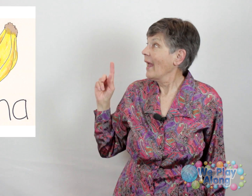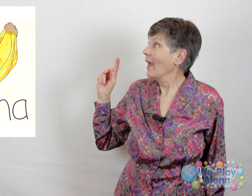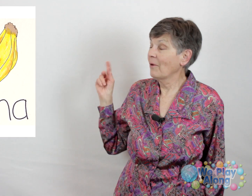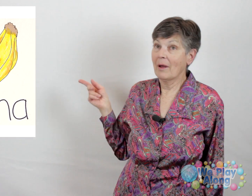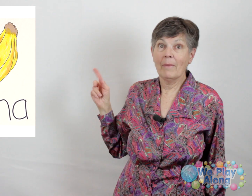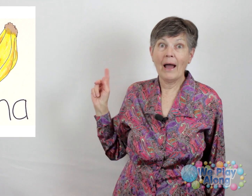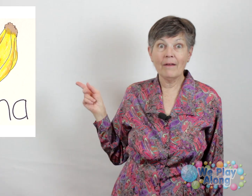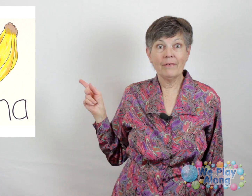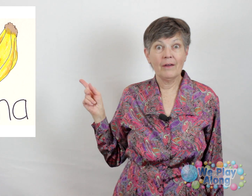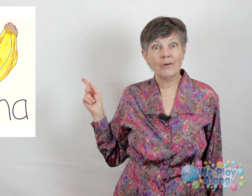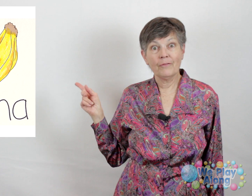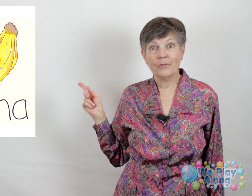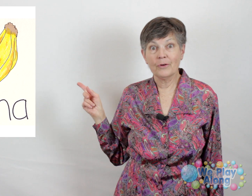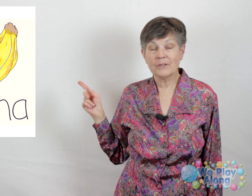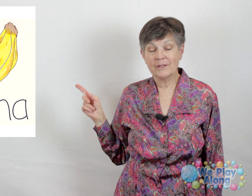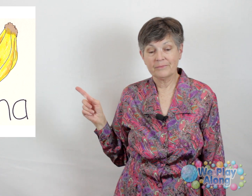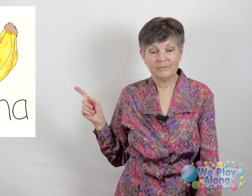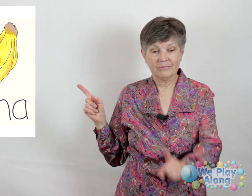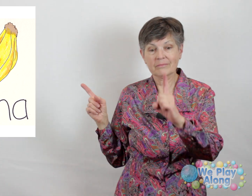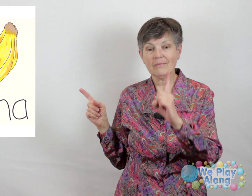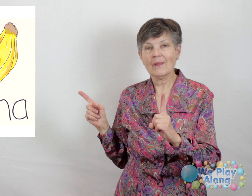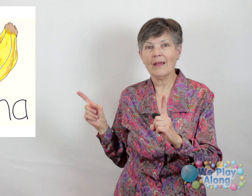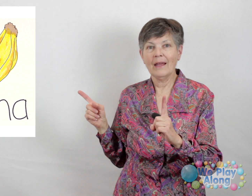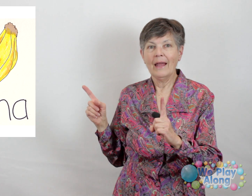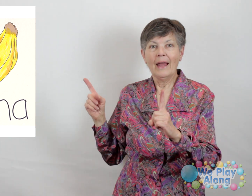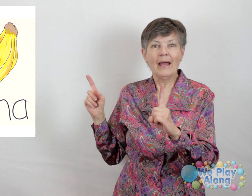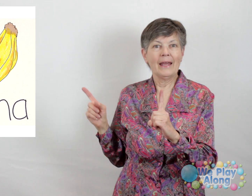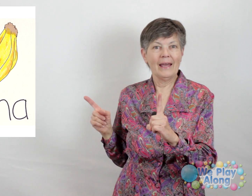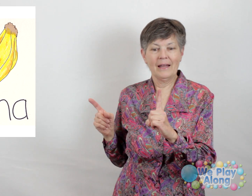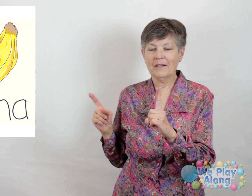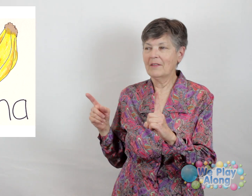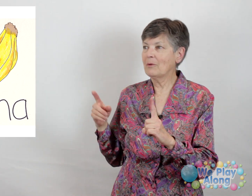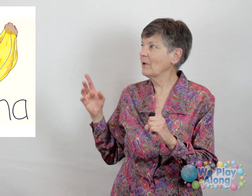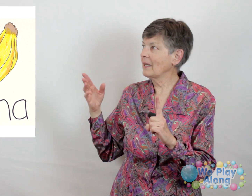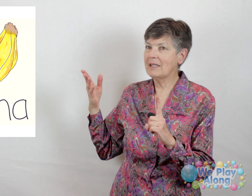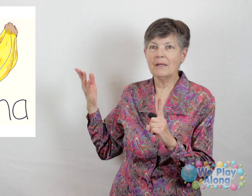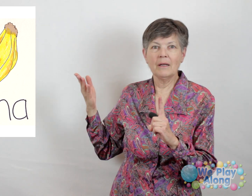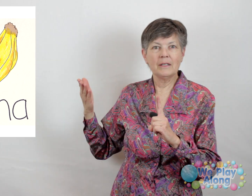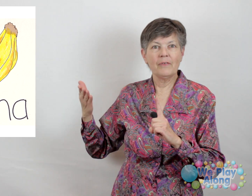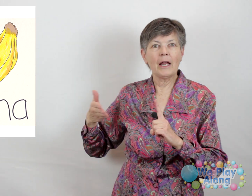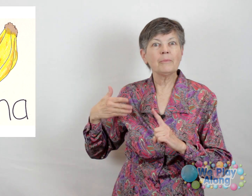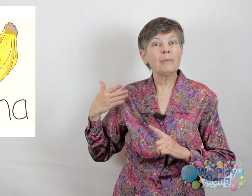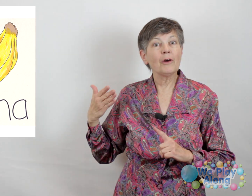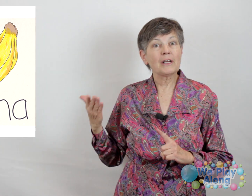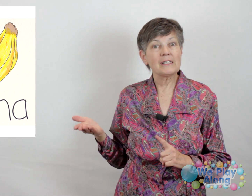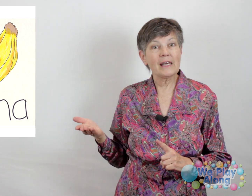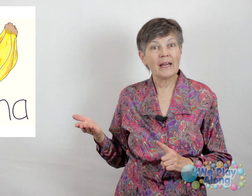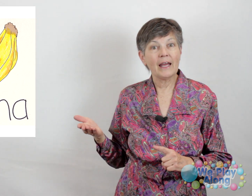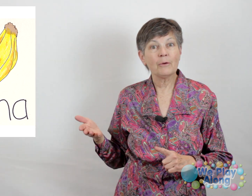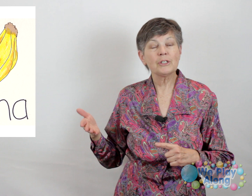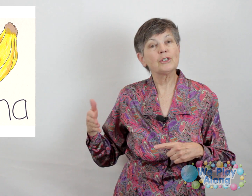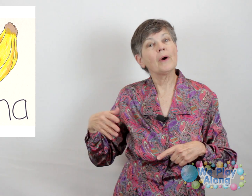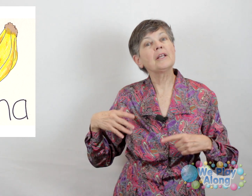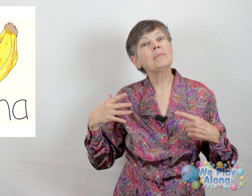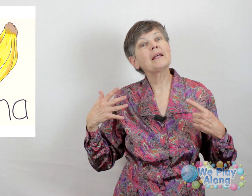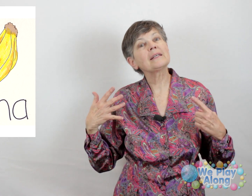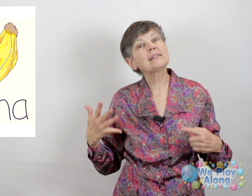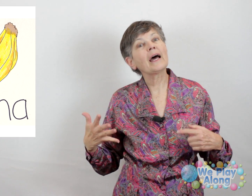And one of my favorite fruits, again, when they developed American Sign Language, they tried to make the